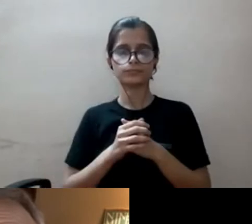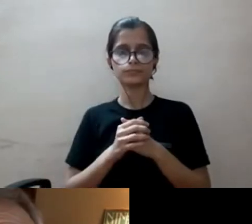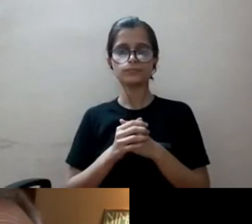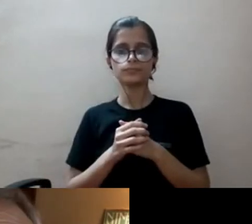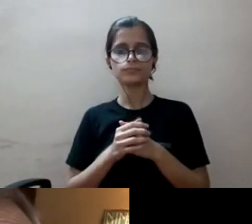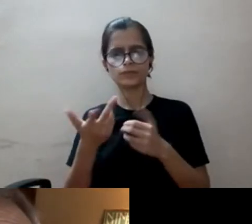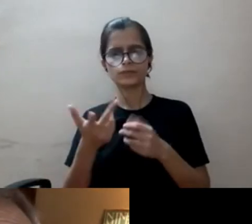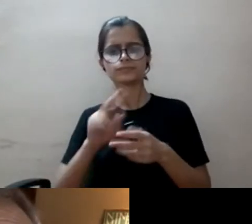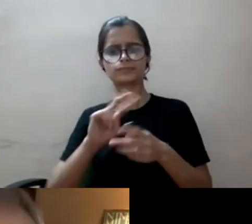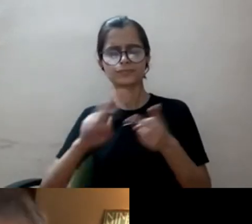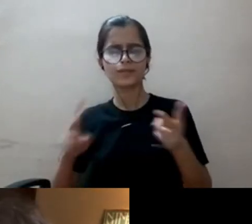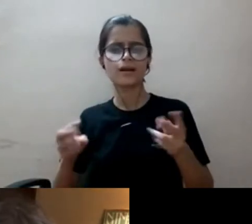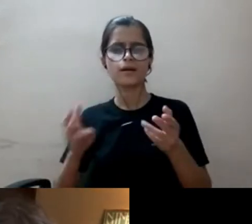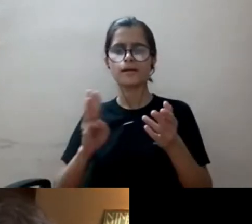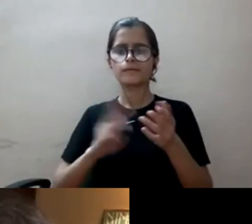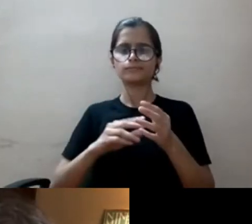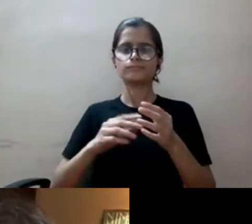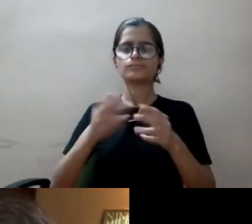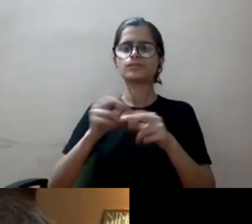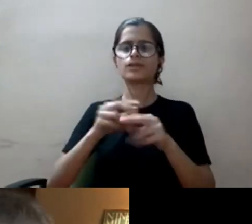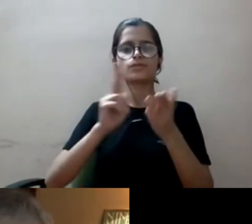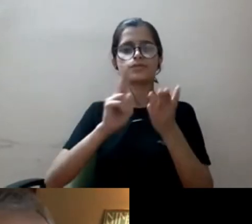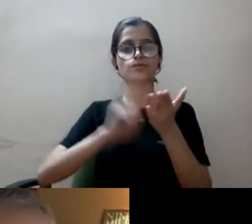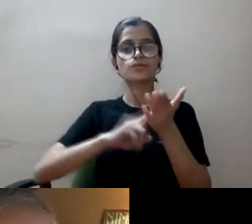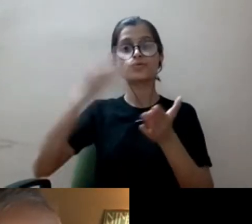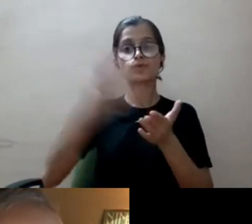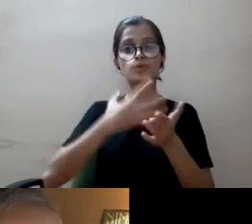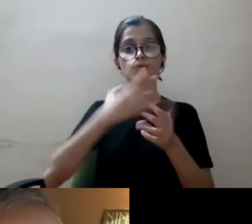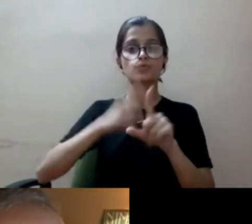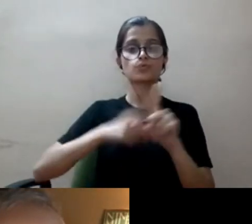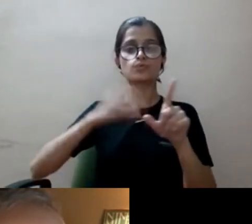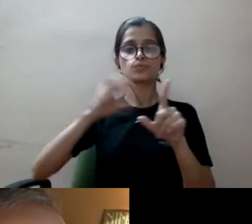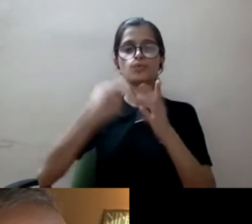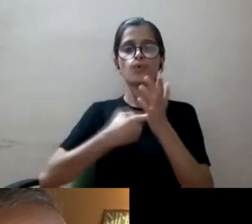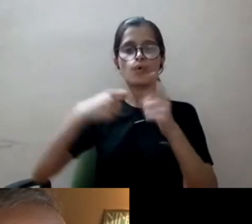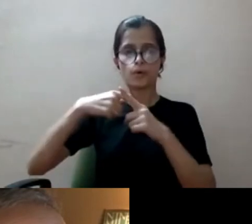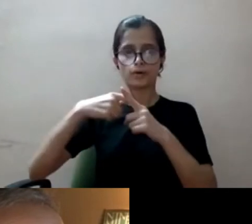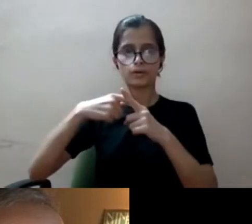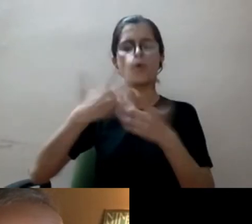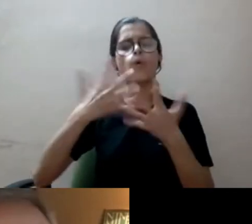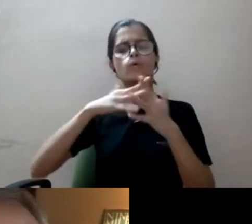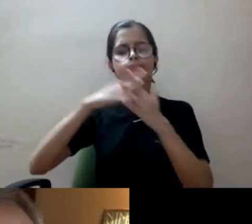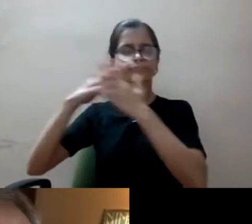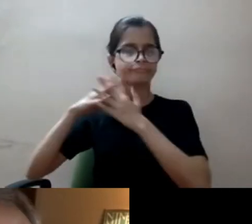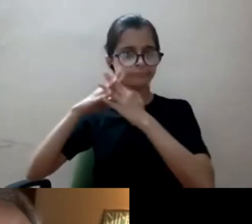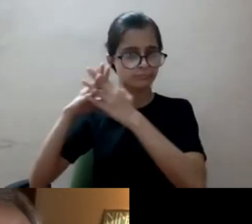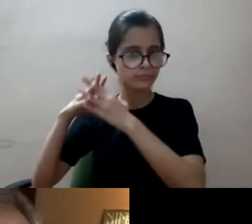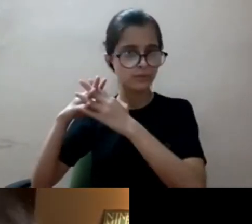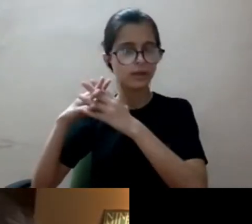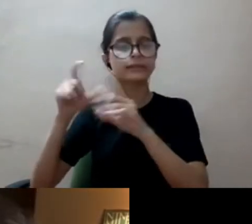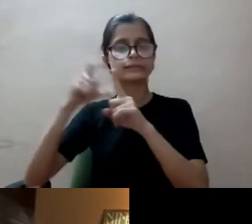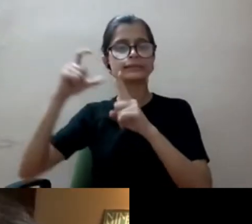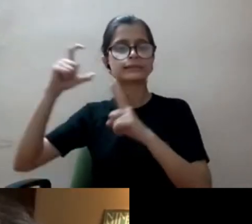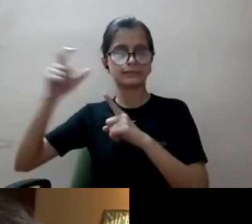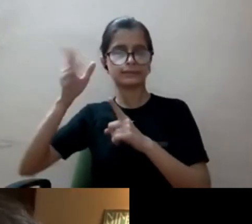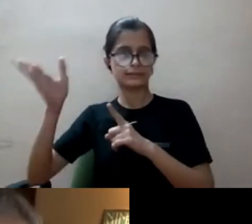Museum and the Museum of Modern Art in New York and the National Endowment for the Arts in Washington. His essays, and I told you he's an essayist as